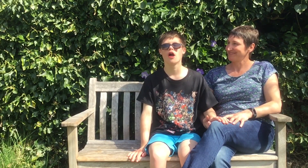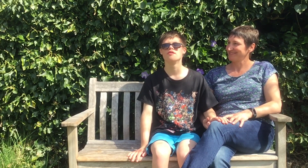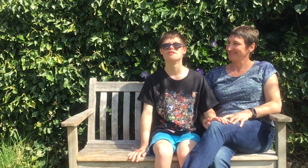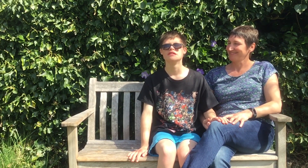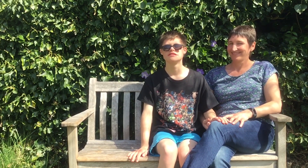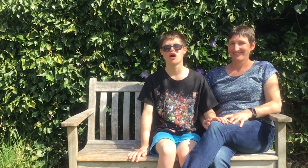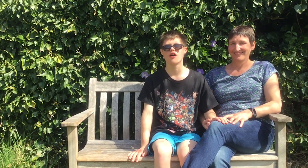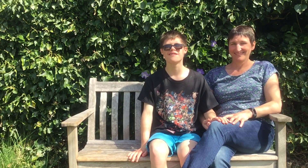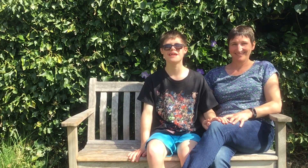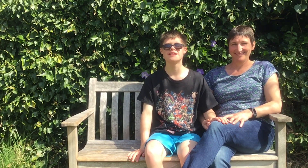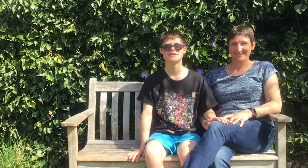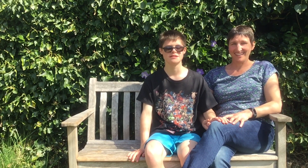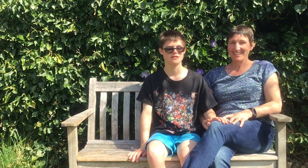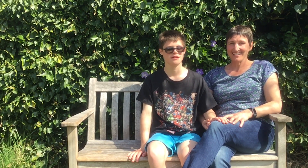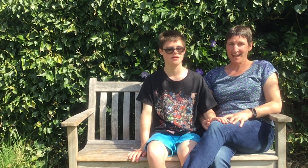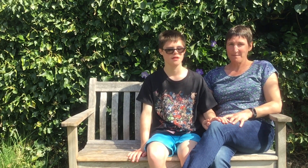Hello, it's Harvey. And it's Sam.